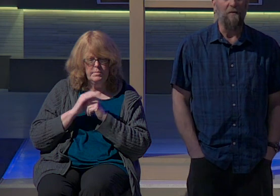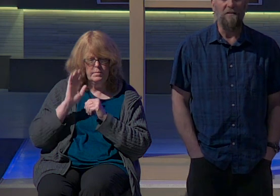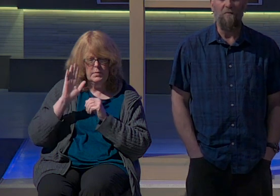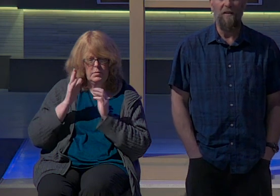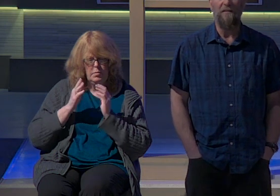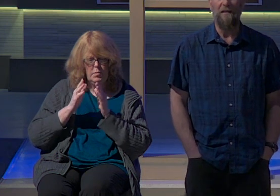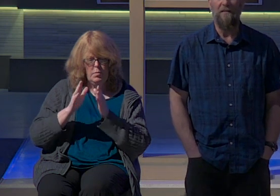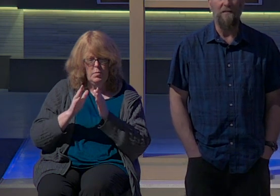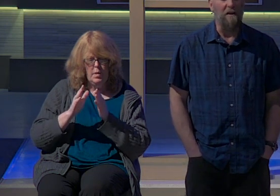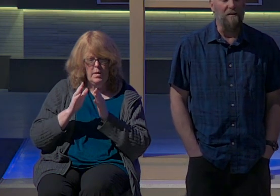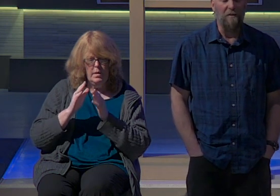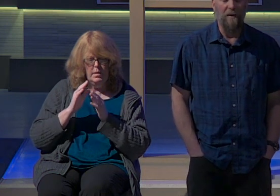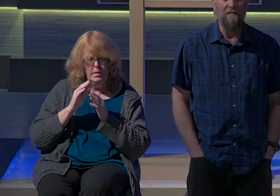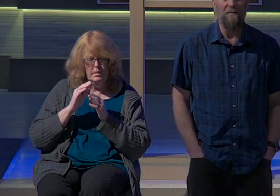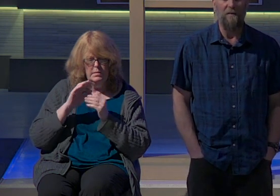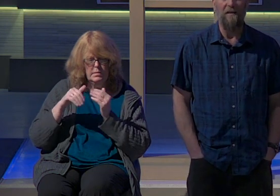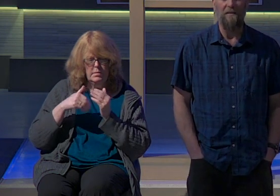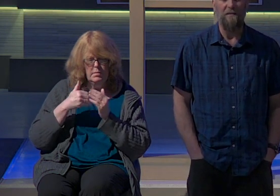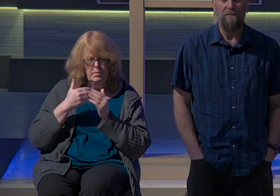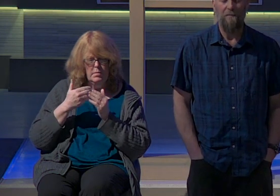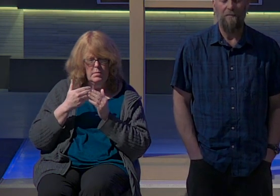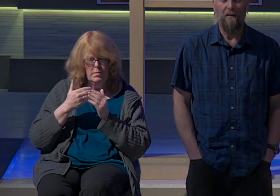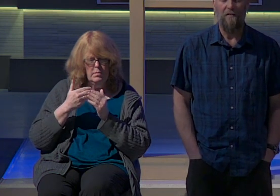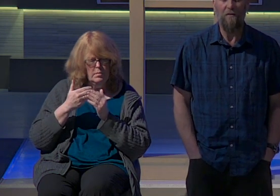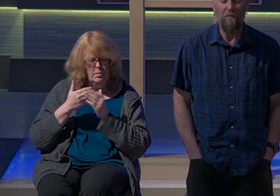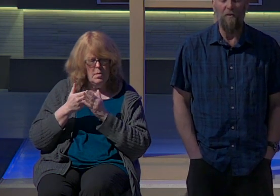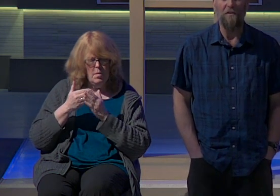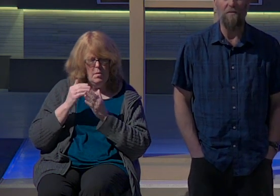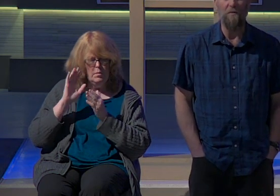ways are ways of pleasantness, all your paths are peace.